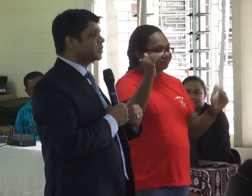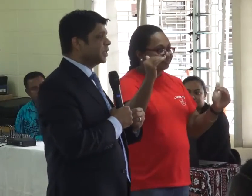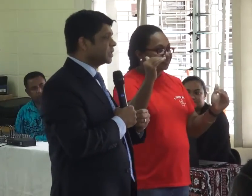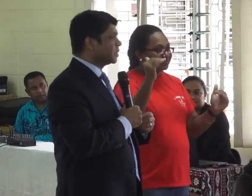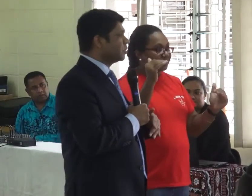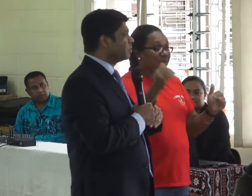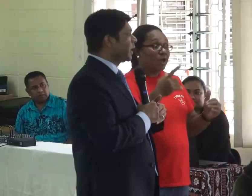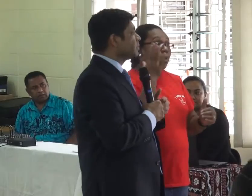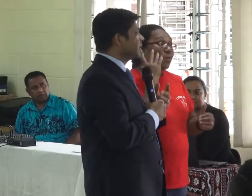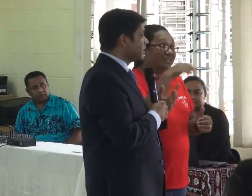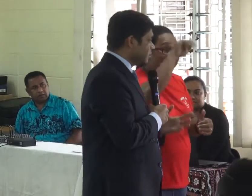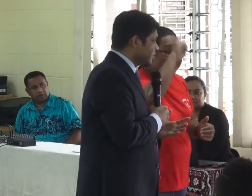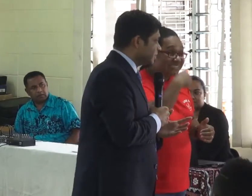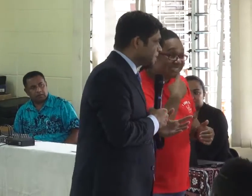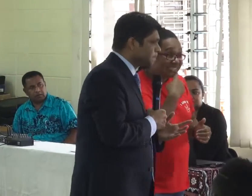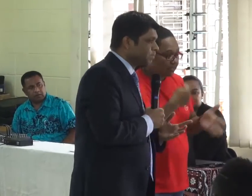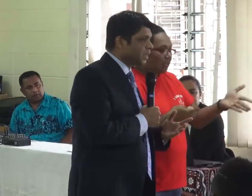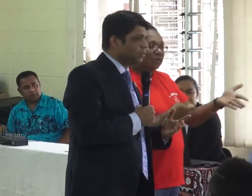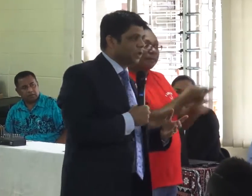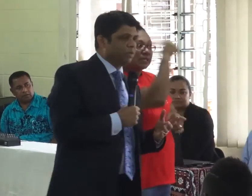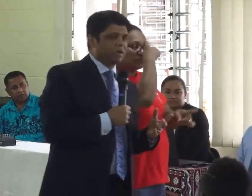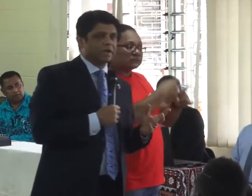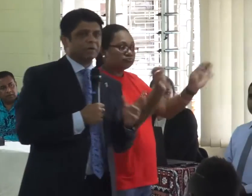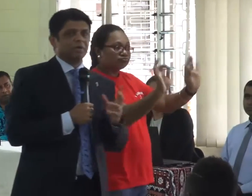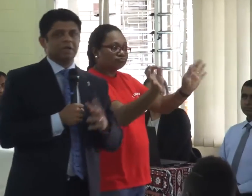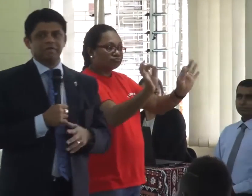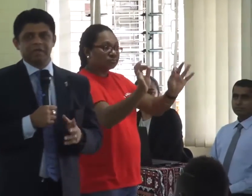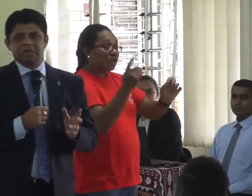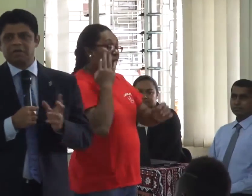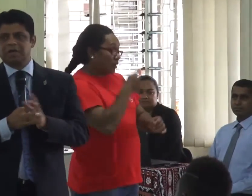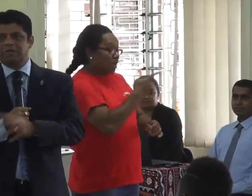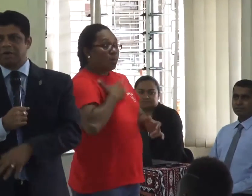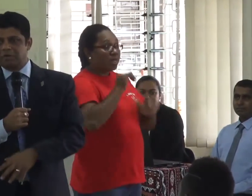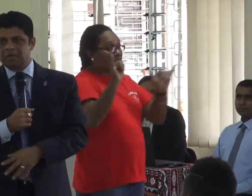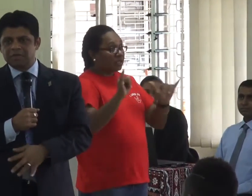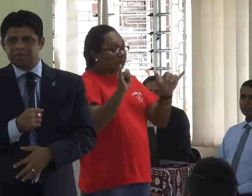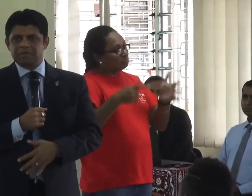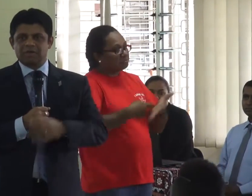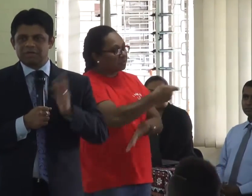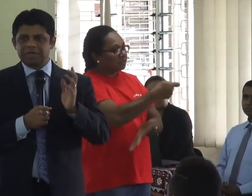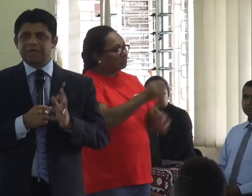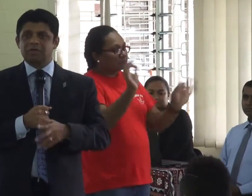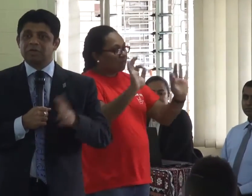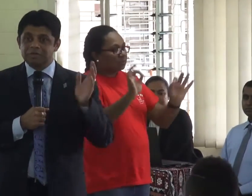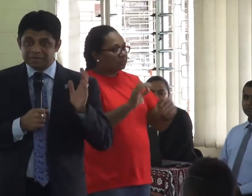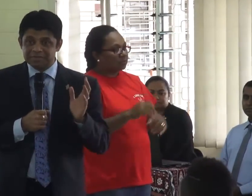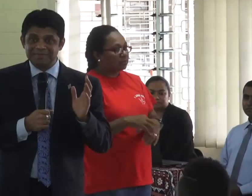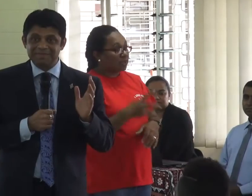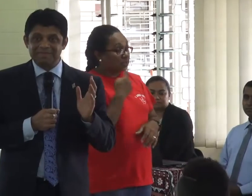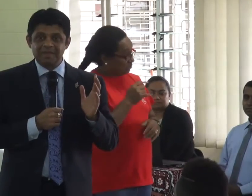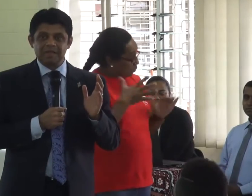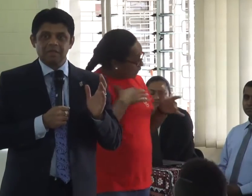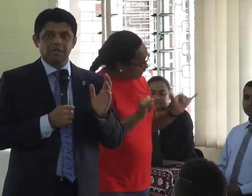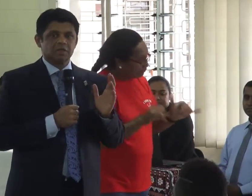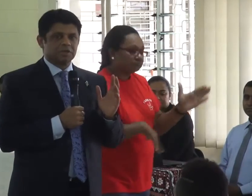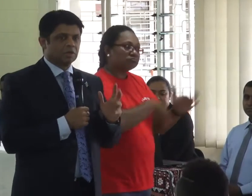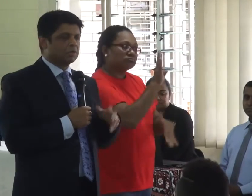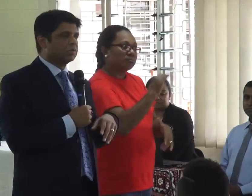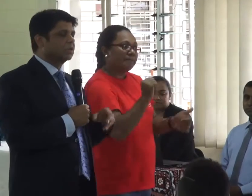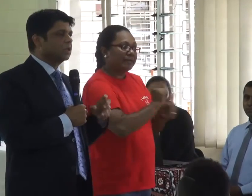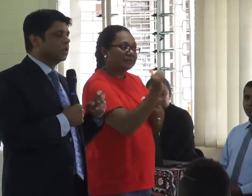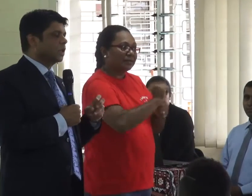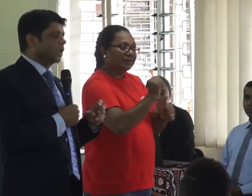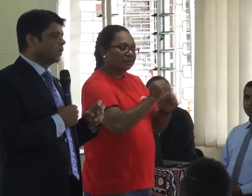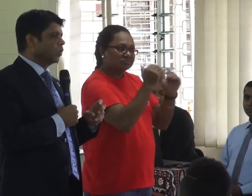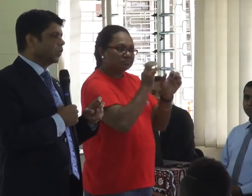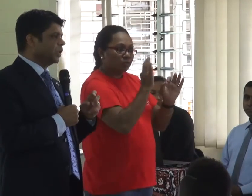when he got sick, they did not pay him sick leave. When he wanted annual leave, they did not give him annual leave. They said, oh, take it or leave it.